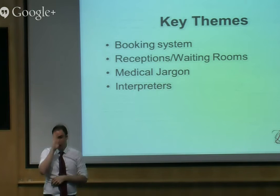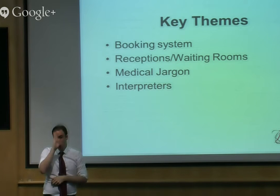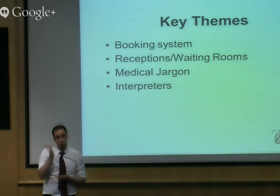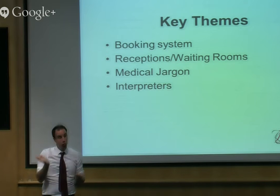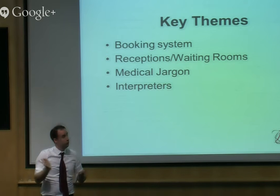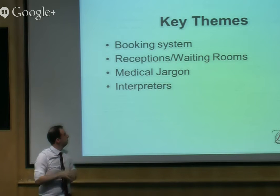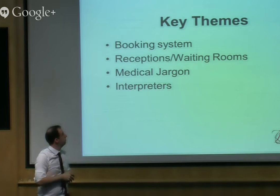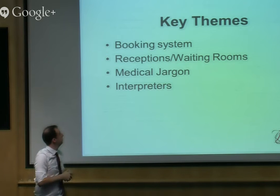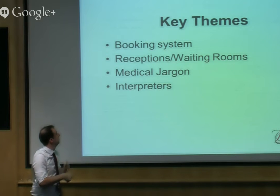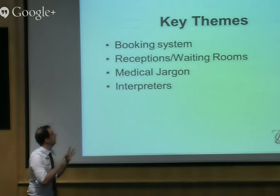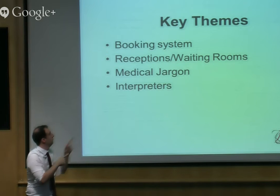ready.